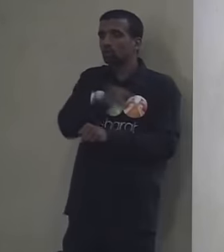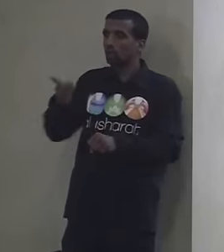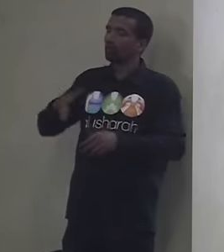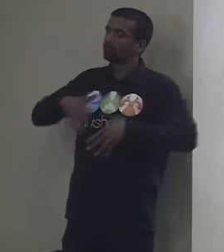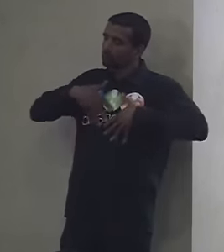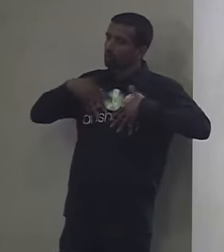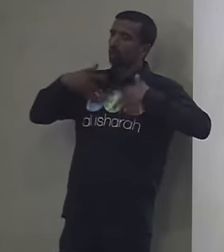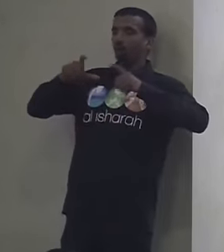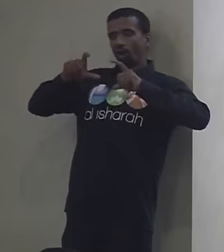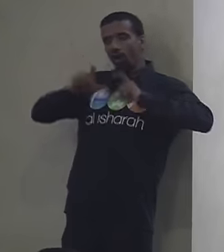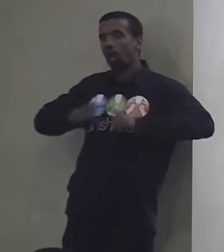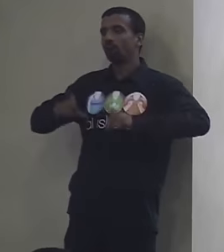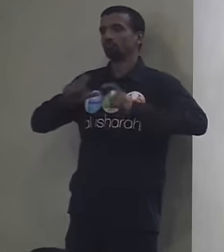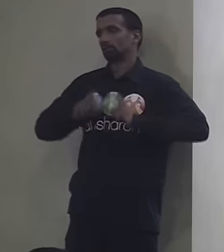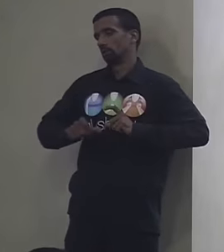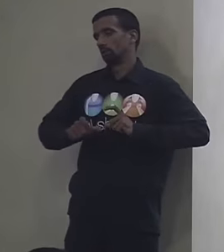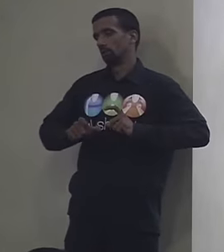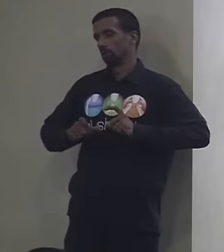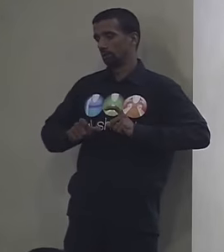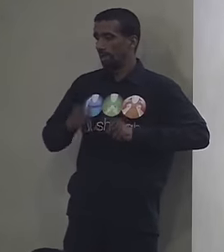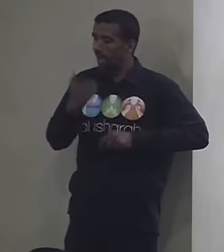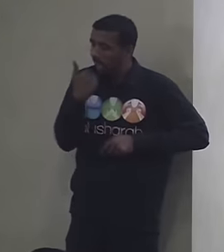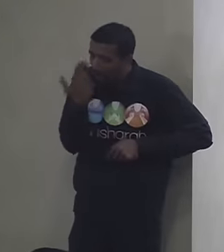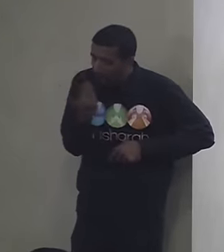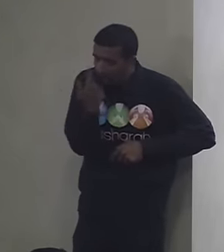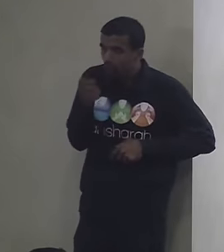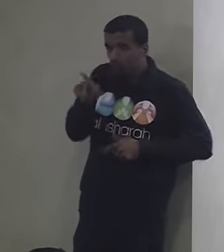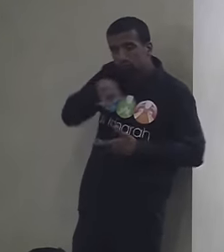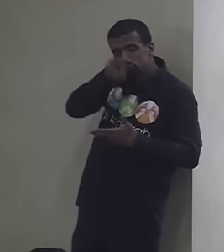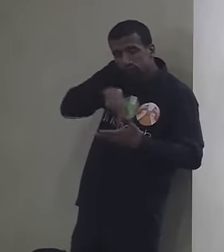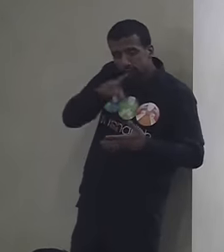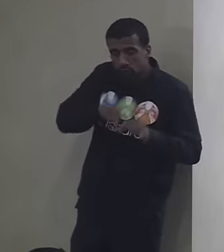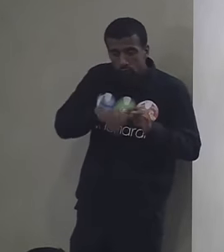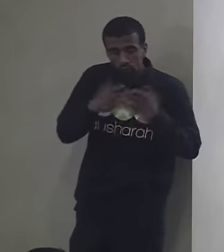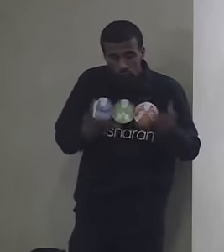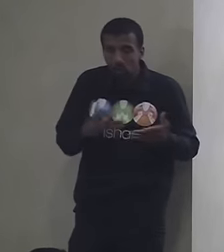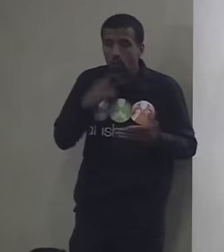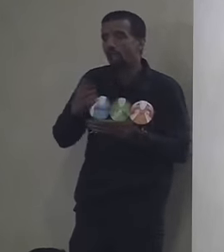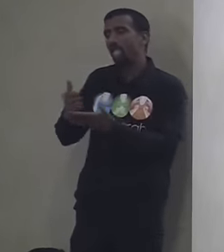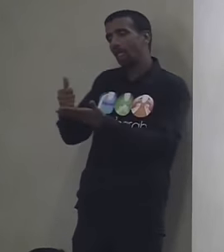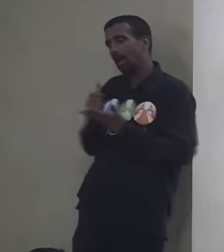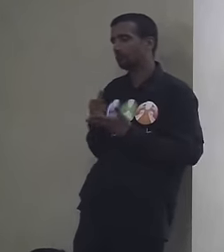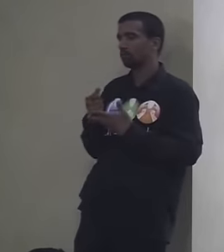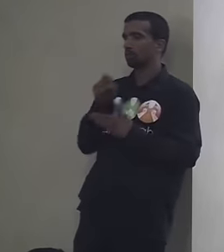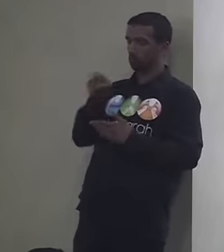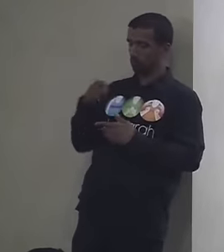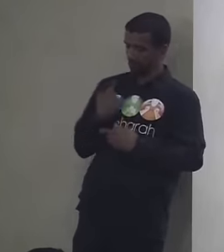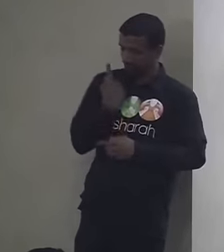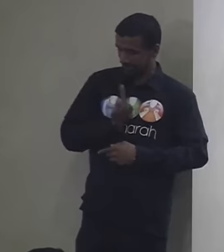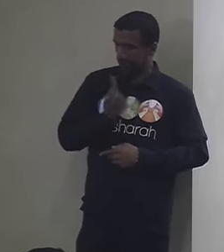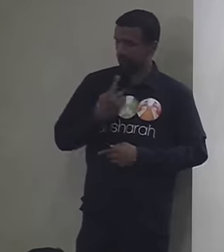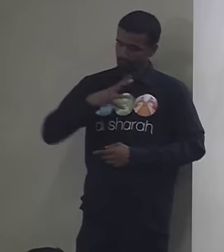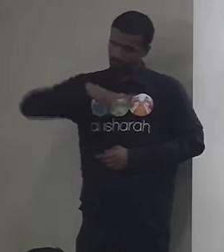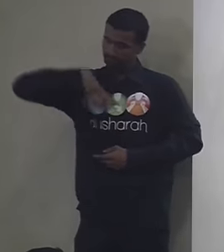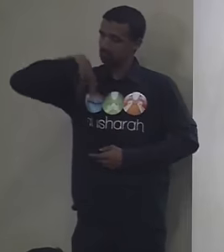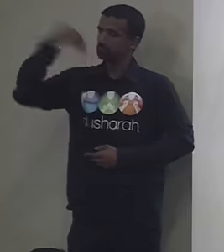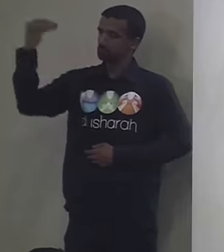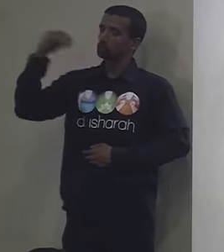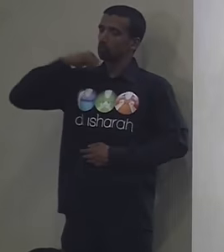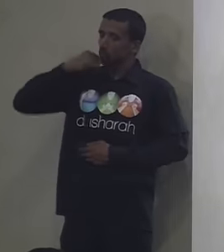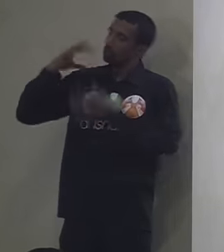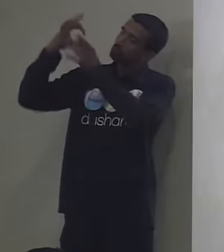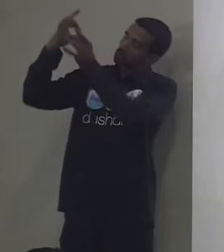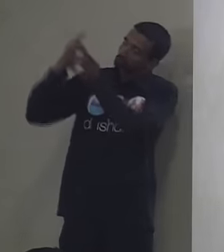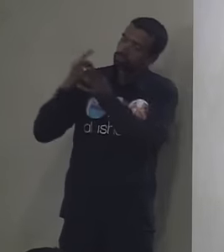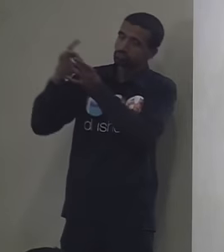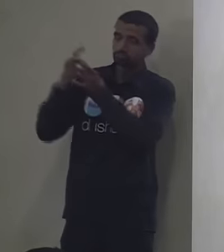Muslim ummah is very good at listening to recitation of Quran. We put it in our cars, we download stuff on our phones, we listen to recitation, keep that going.